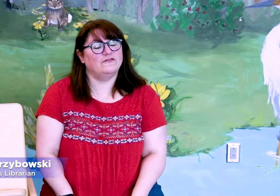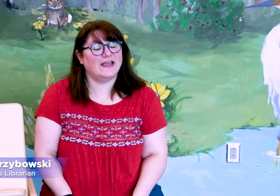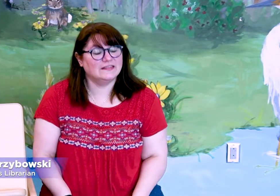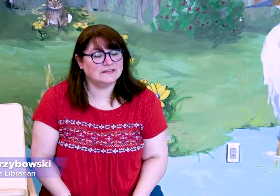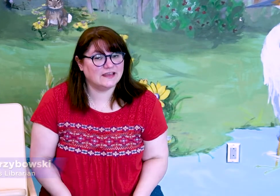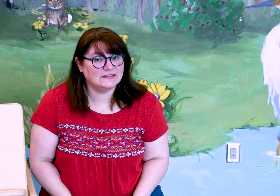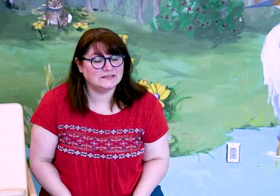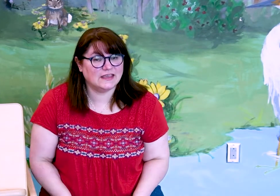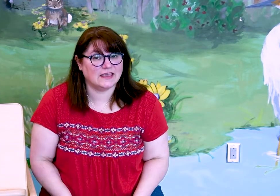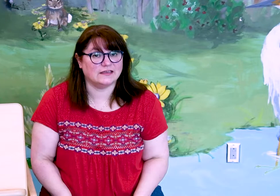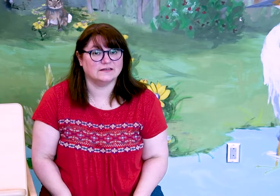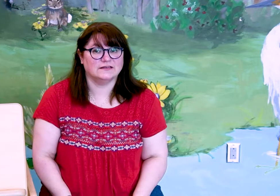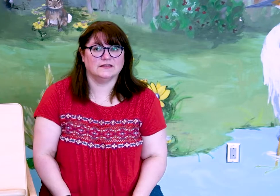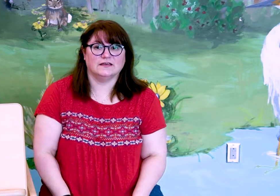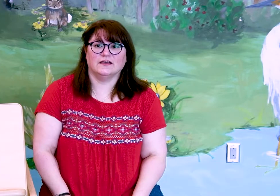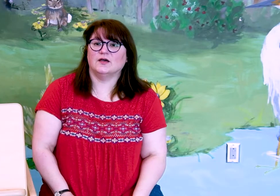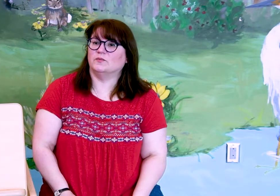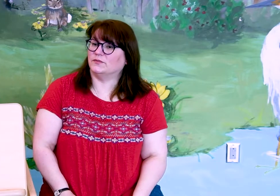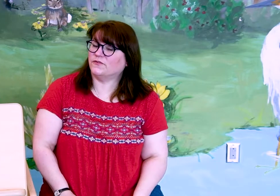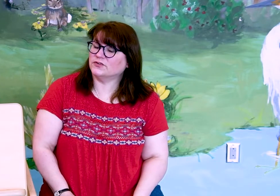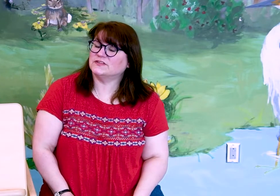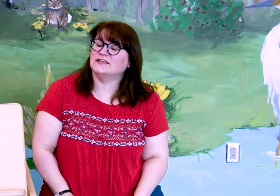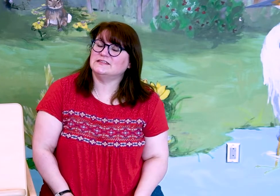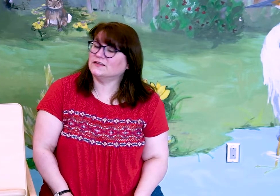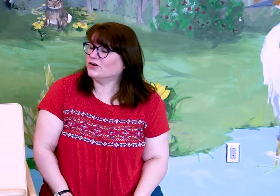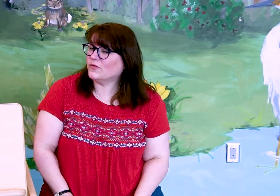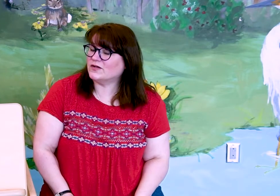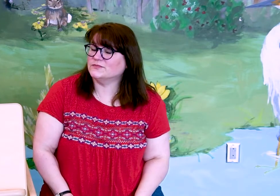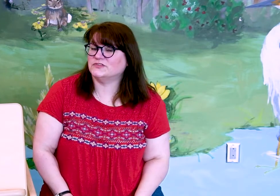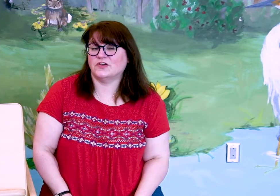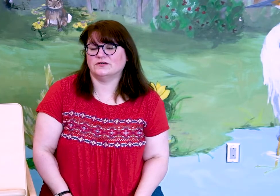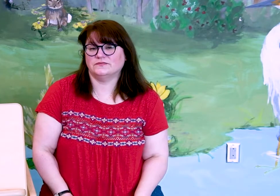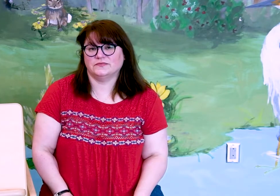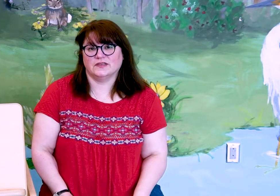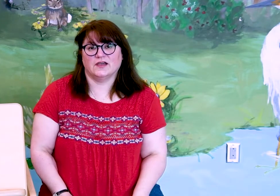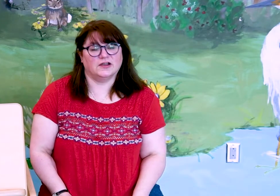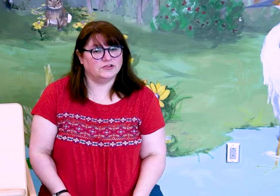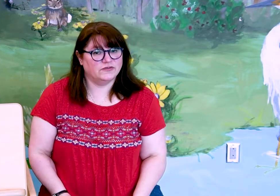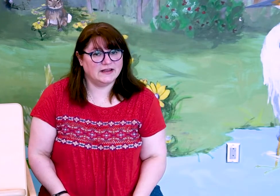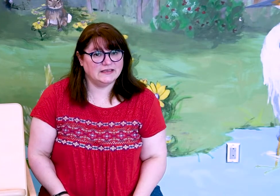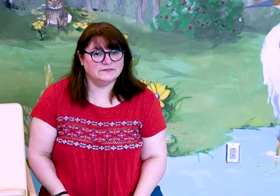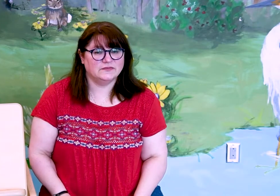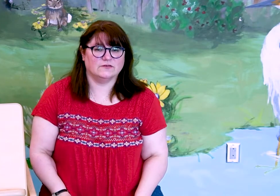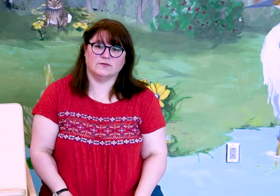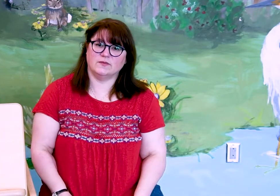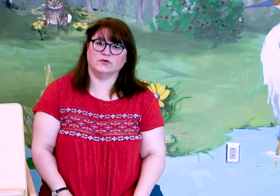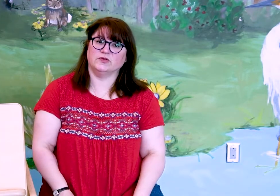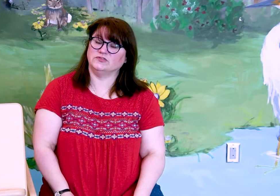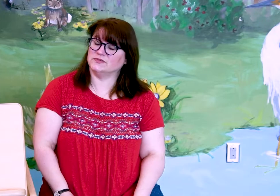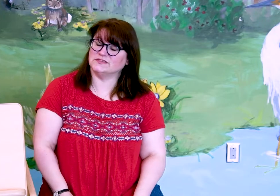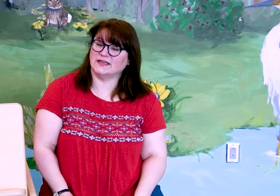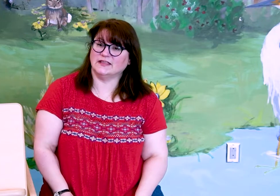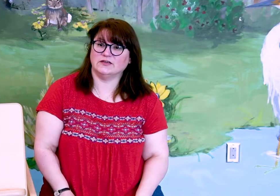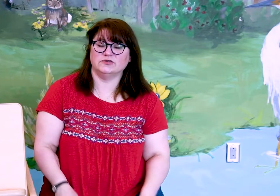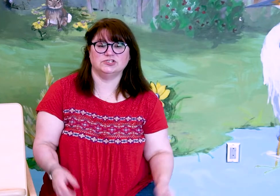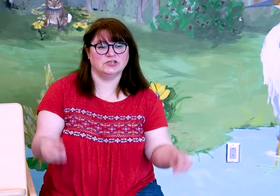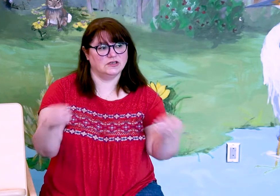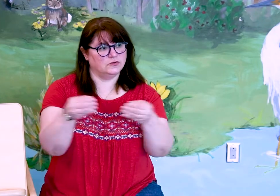Valentine's Day. But first let's sing our welcome song. Are you ready? Remember we use some sign language. We